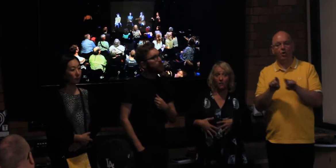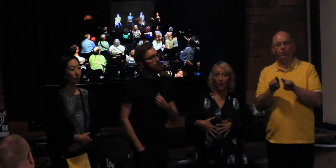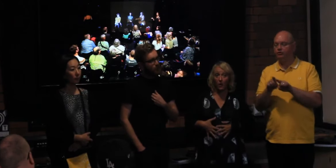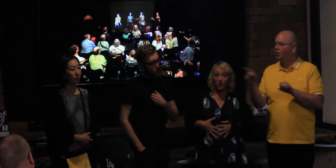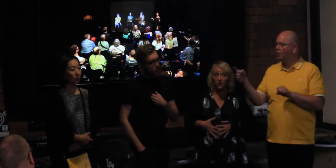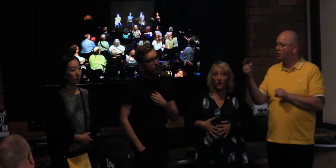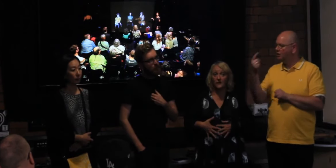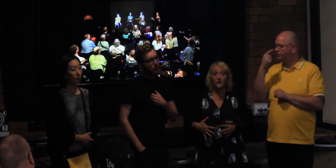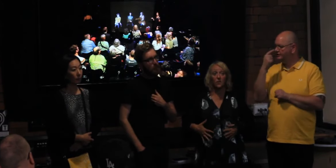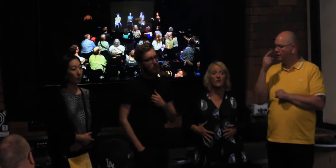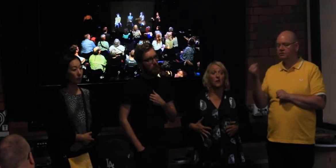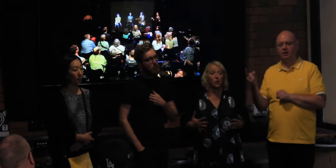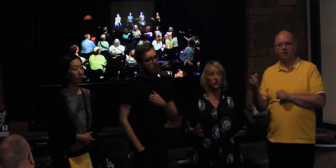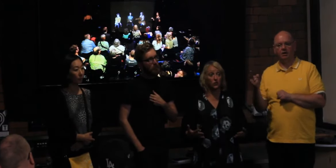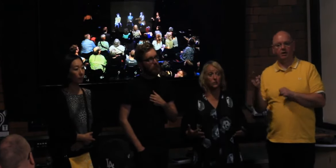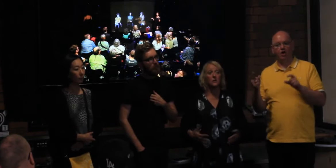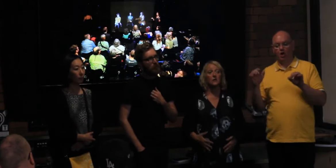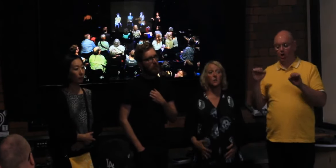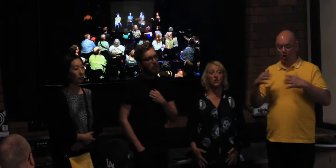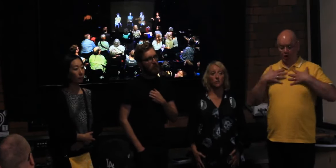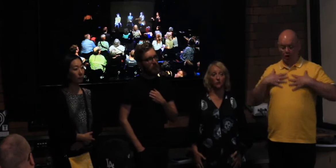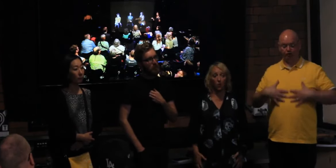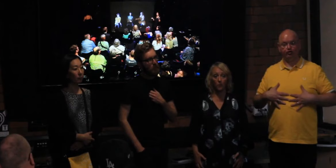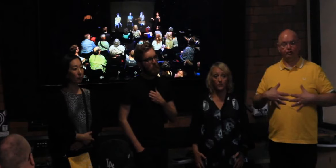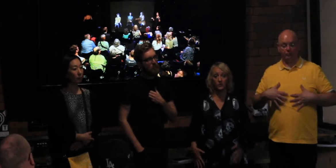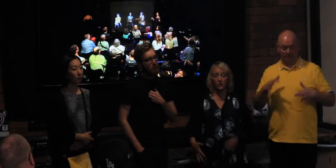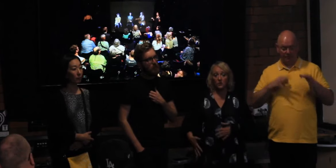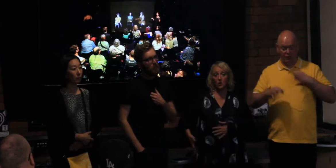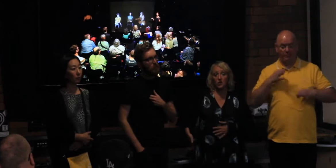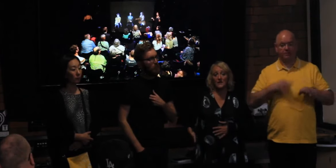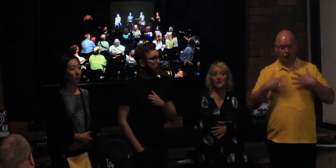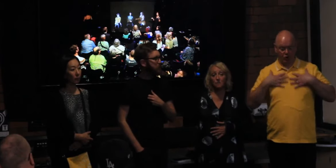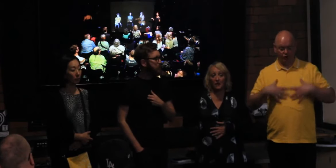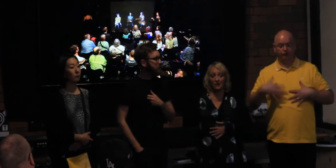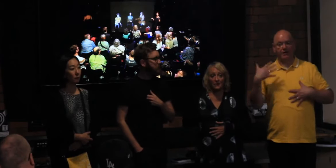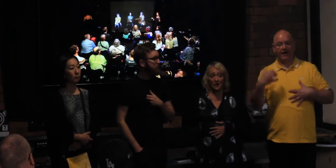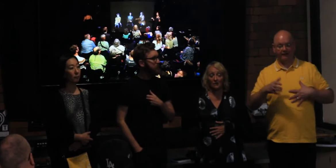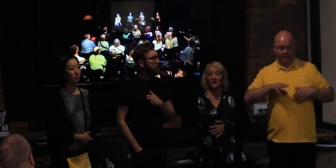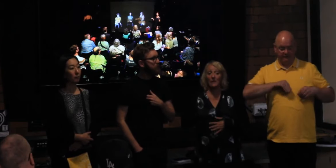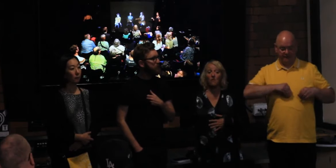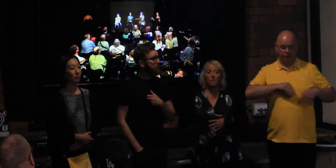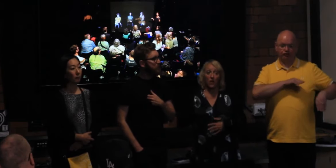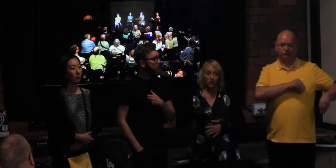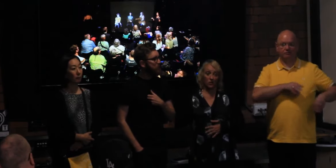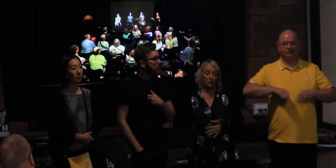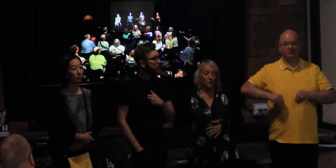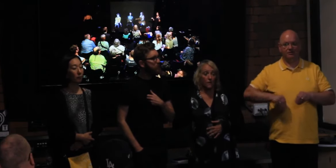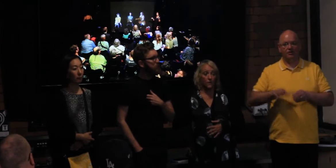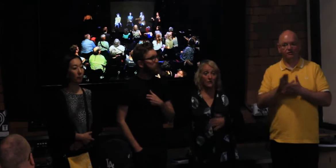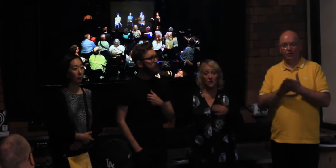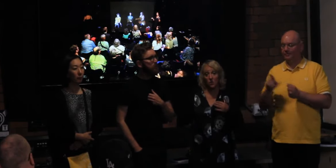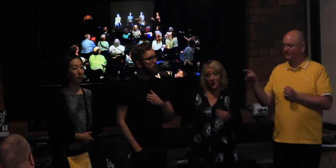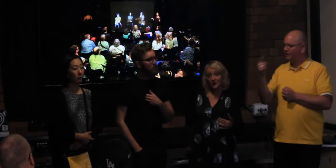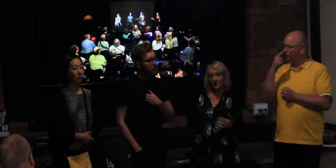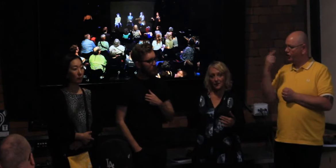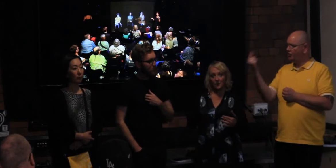wears vibration devices within the costume when she performs, so she's experiencing the same vibration